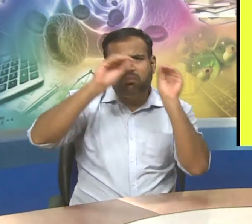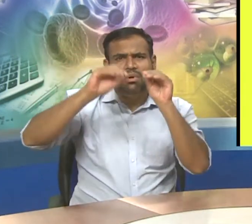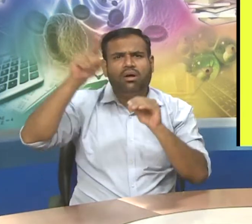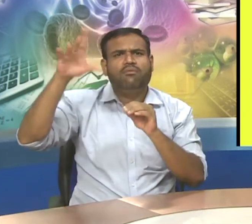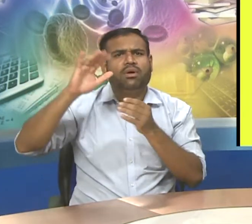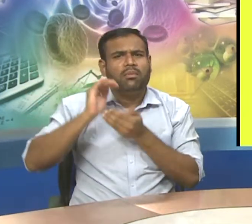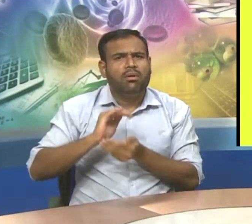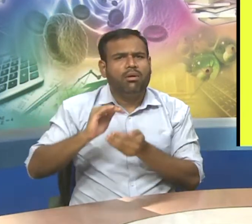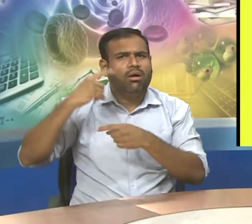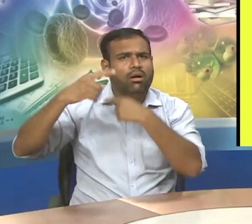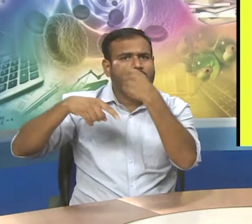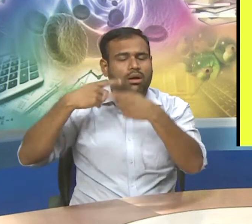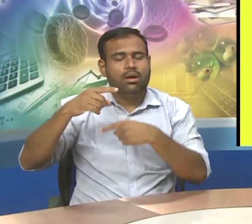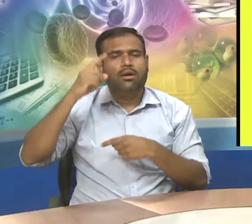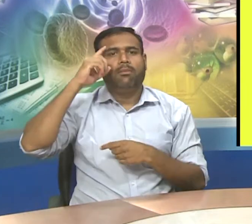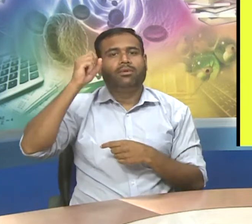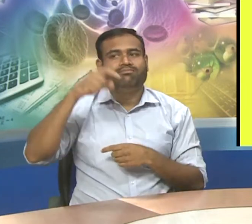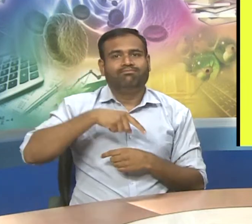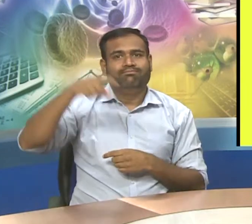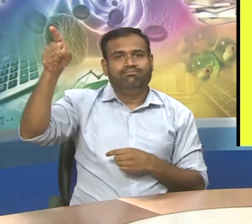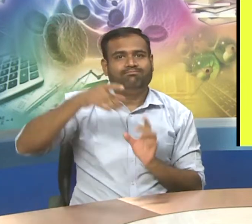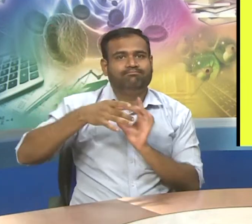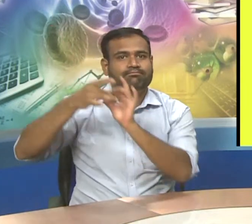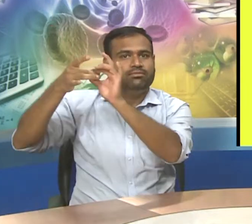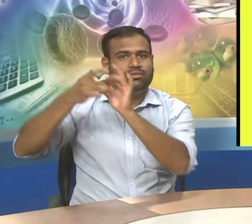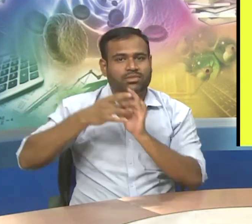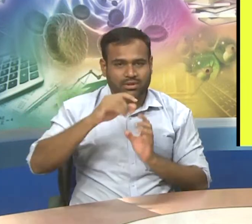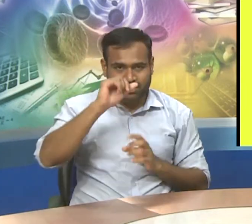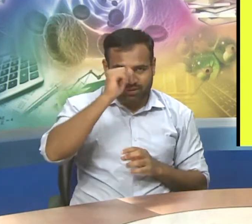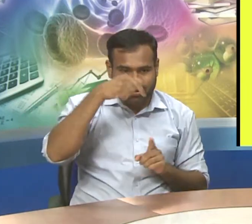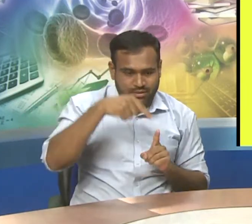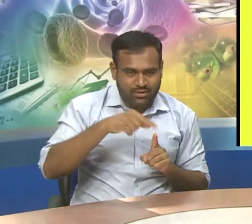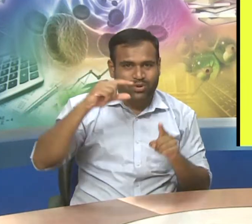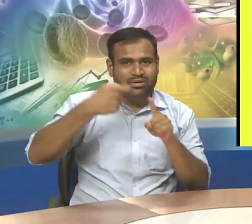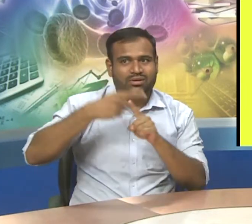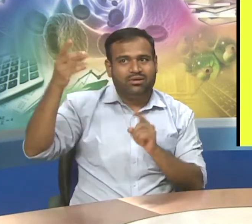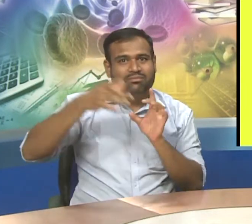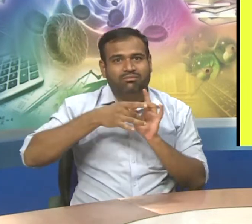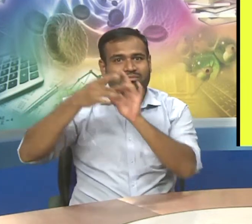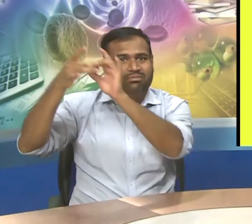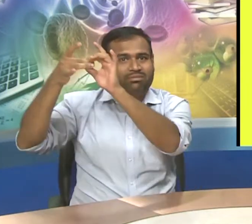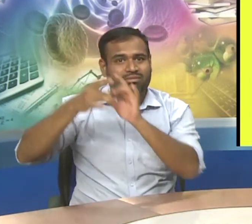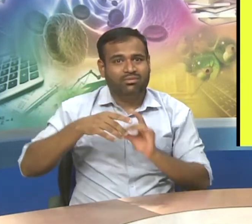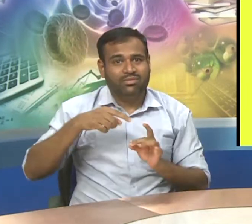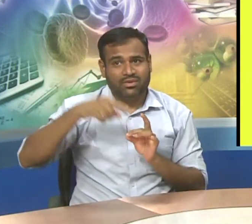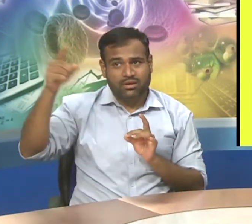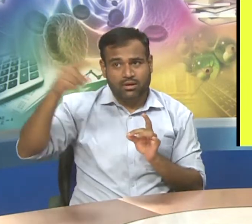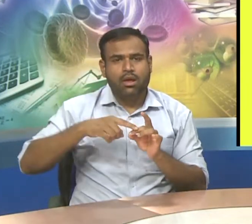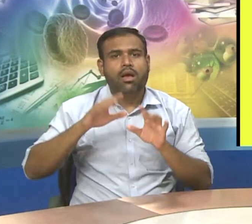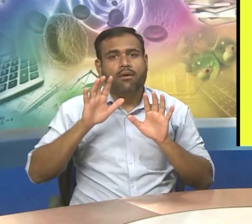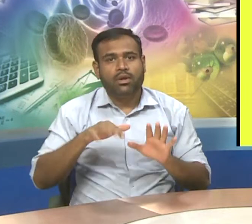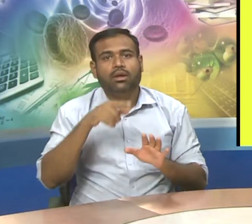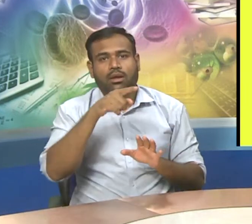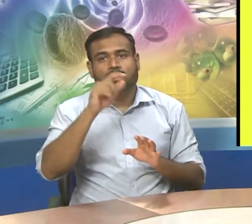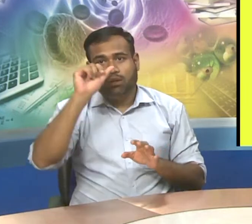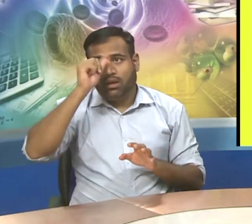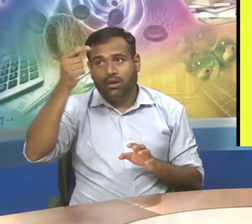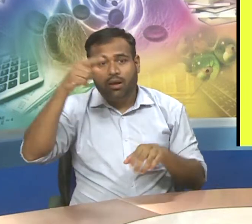It means a citizen of mixed Indian and through the paternal line